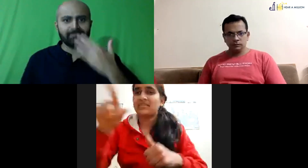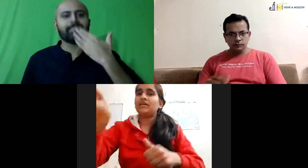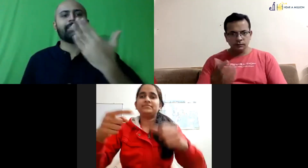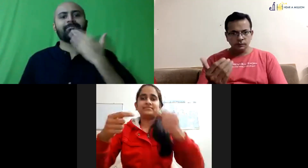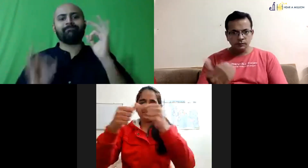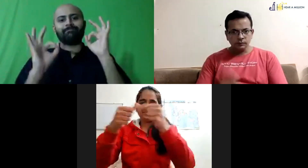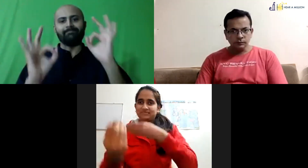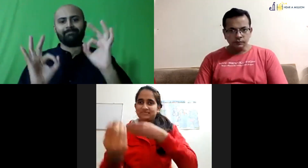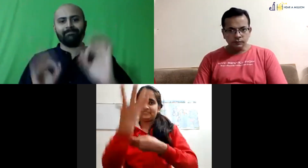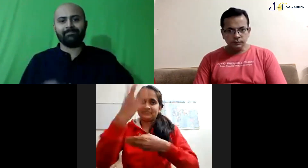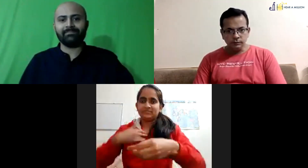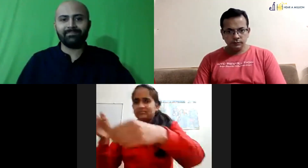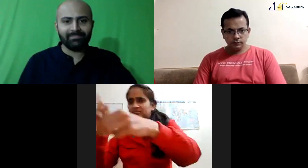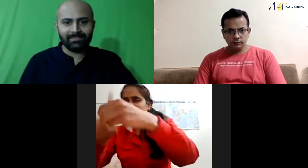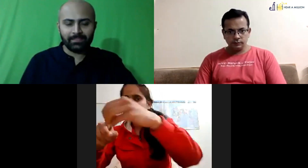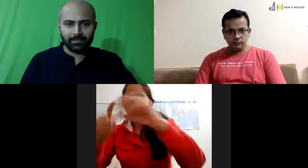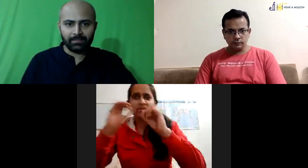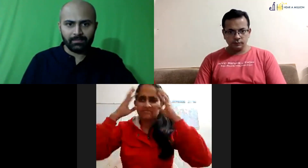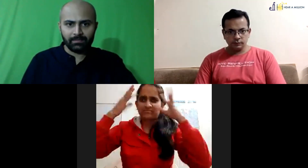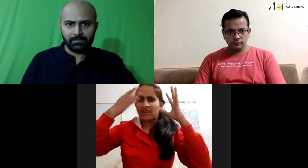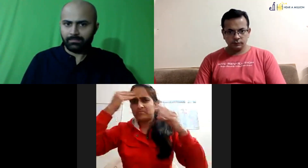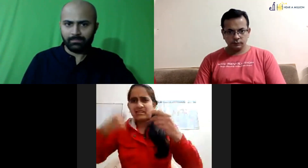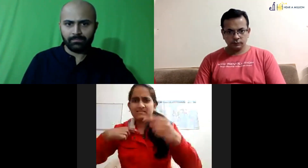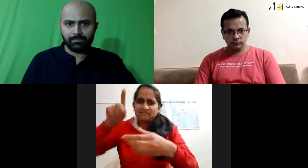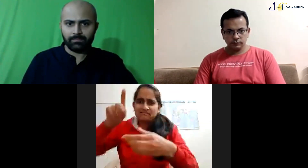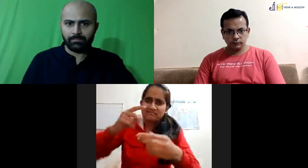more confidence, you can connect with her.